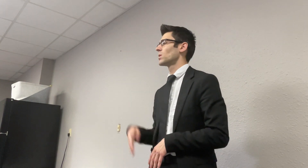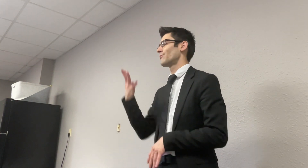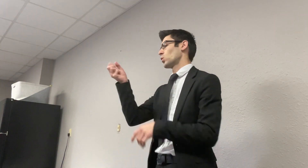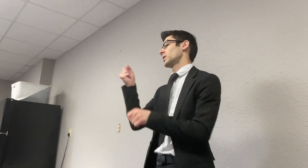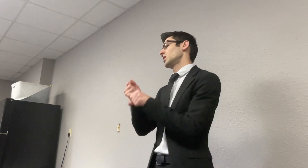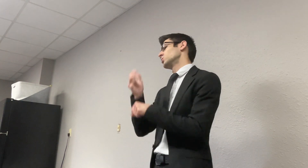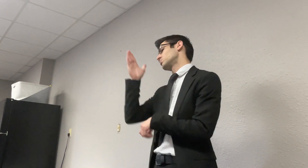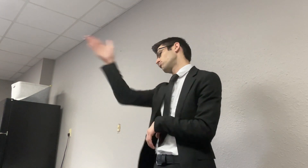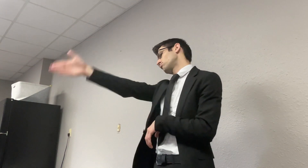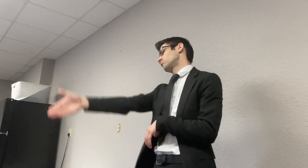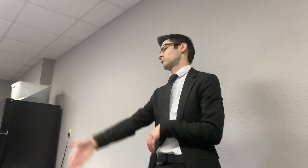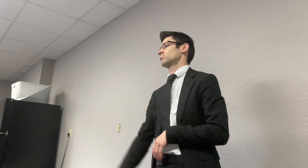4 years.